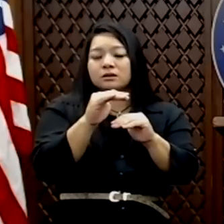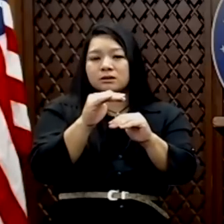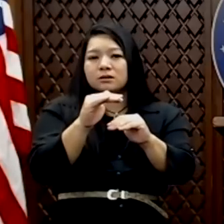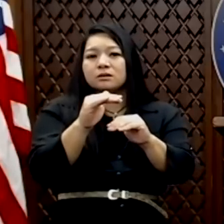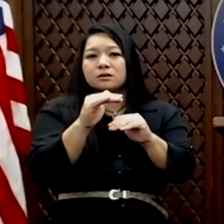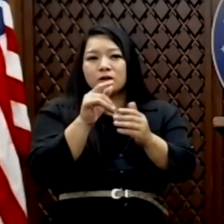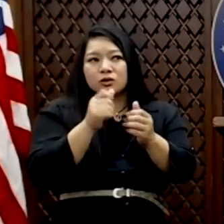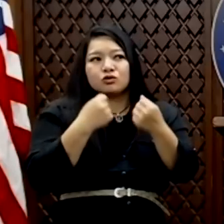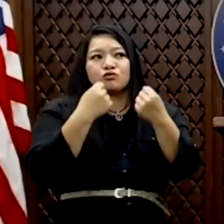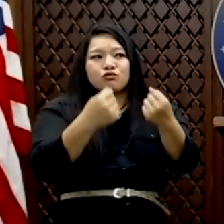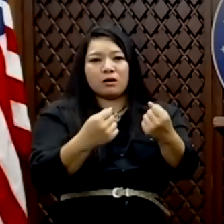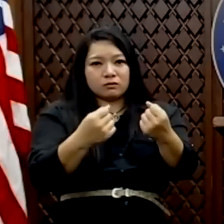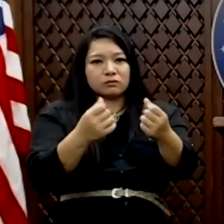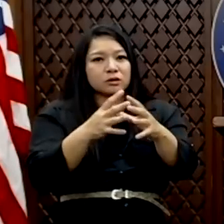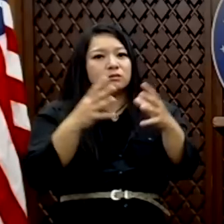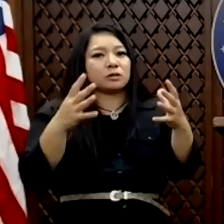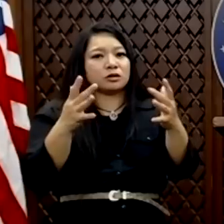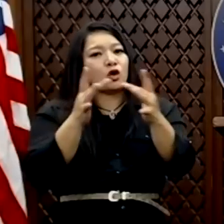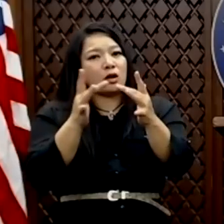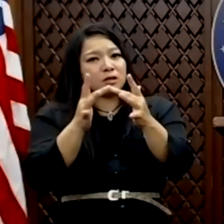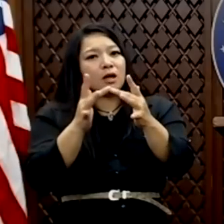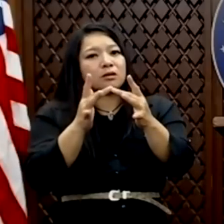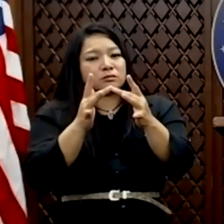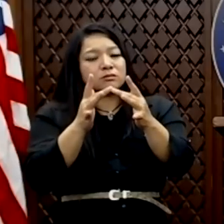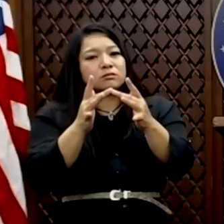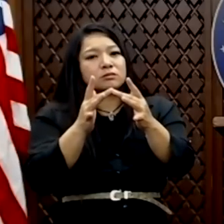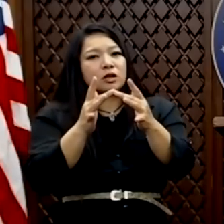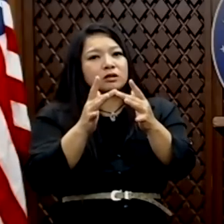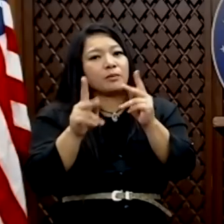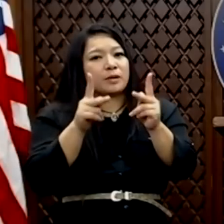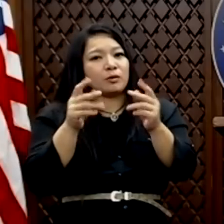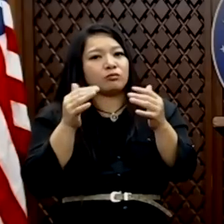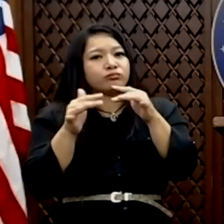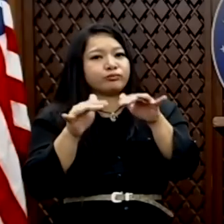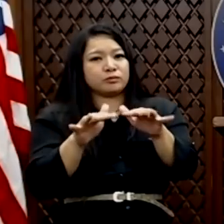the travel and the contact out there in the community.